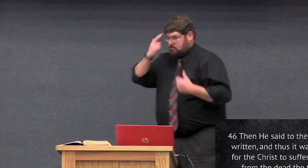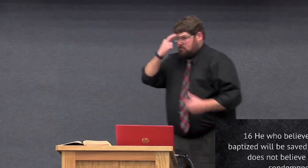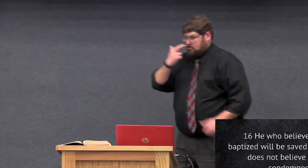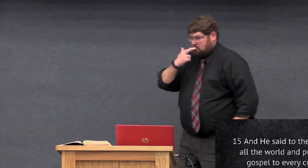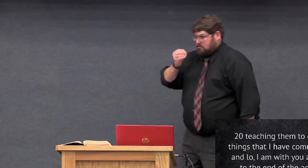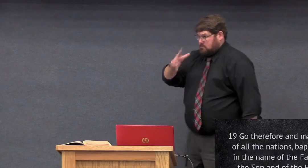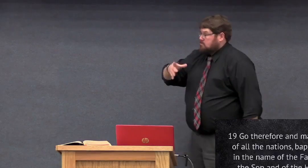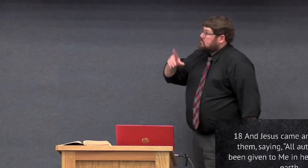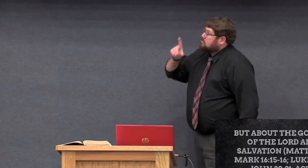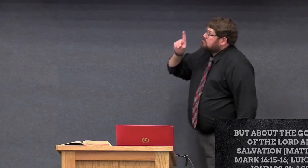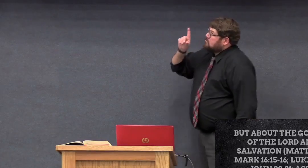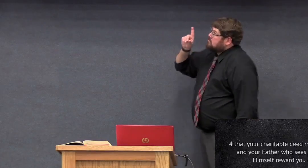image.